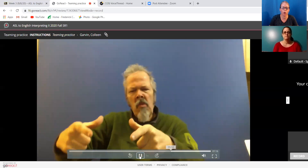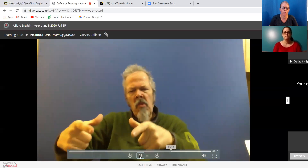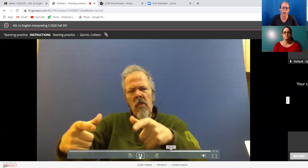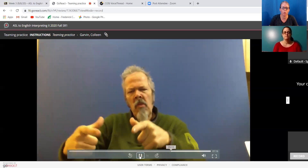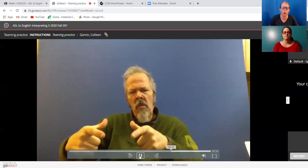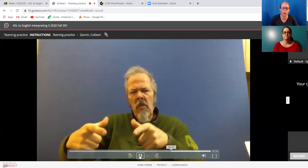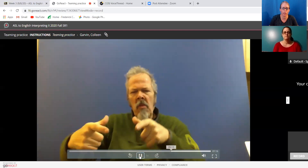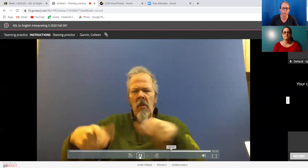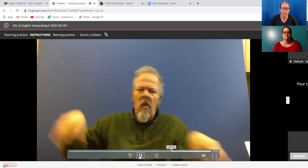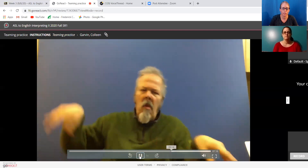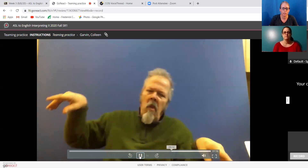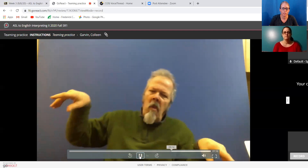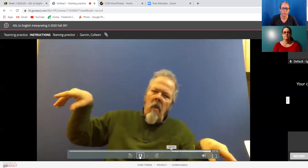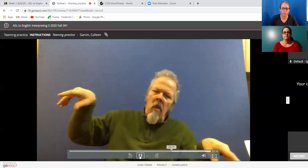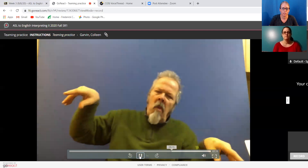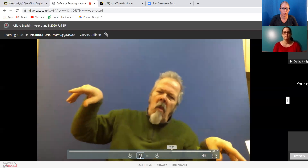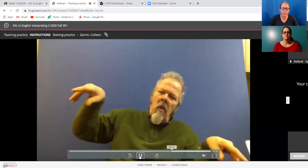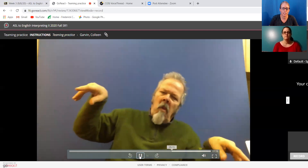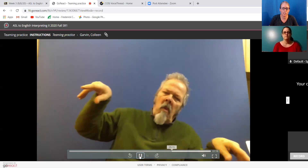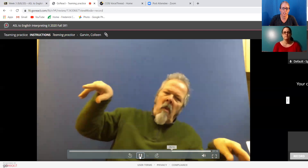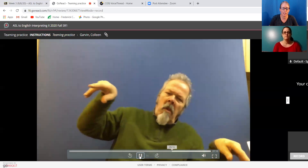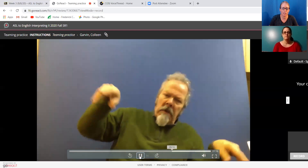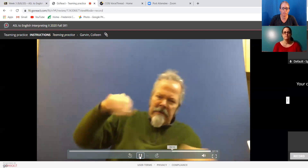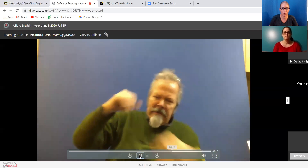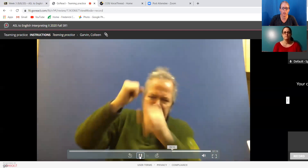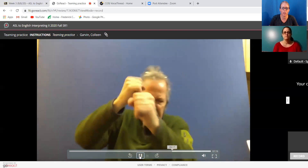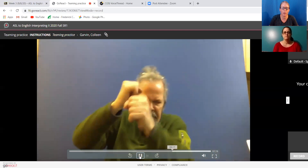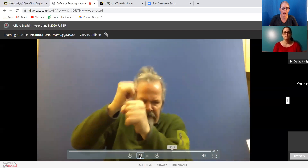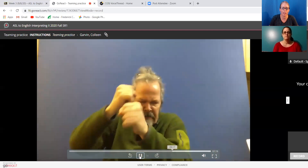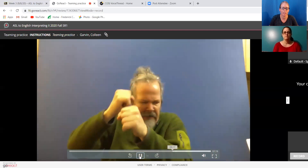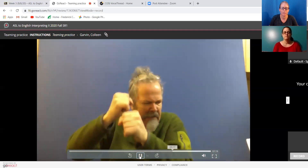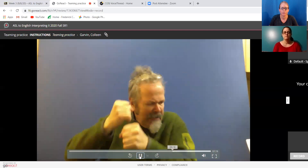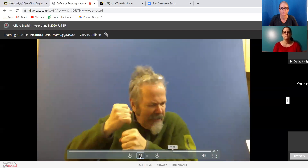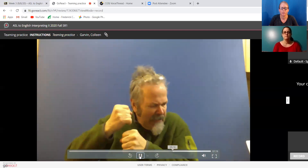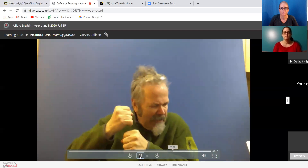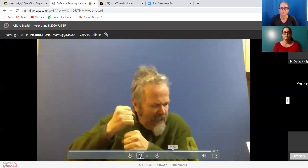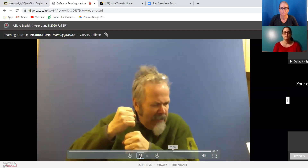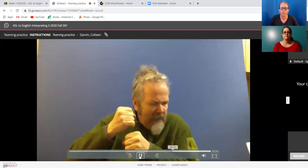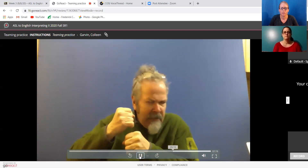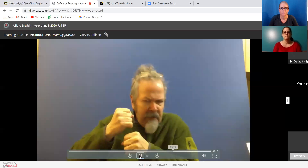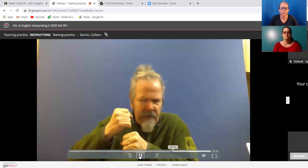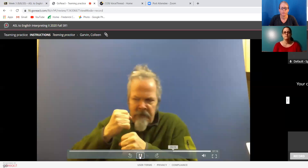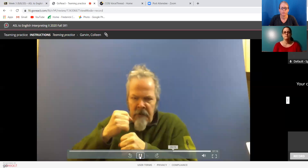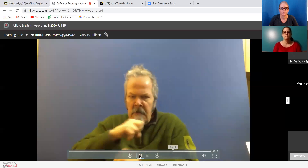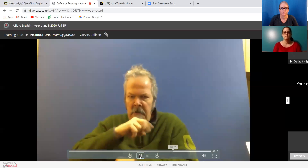the turtle out of the water. And he just sat there and floated on his back.